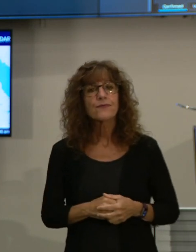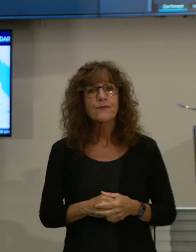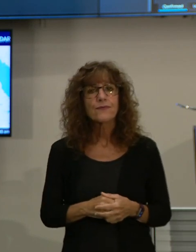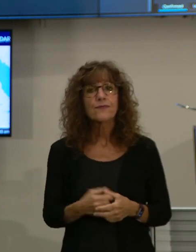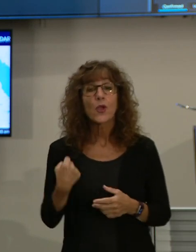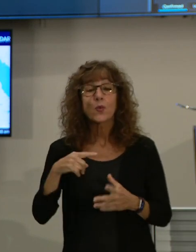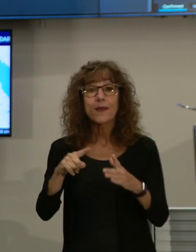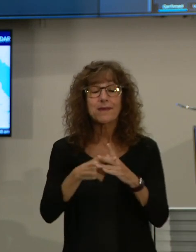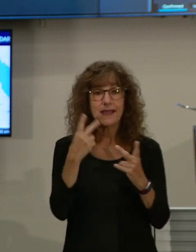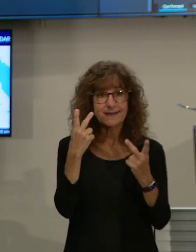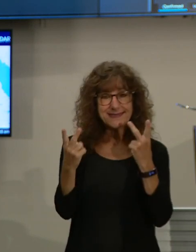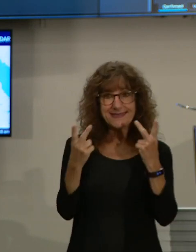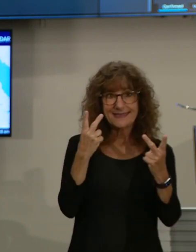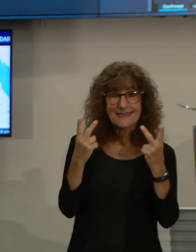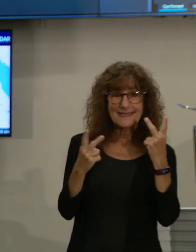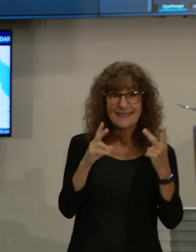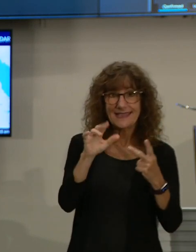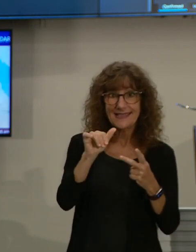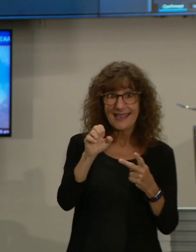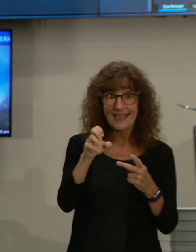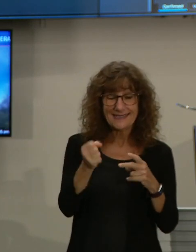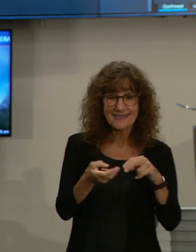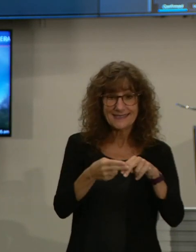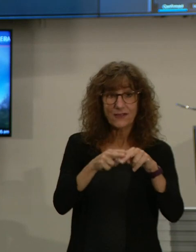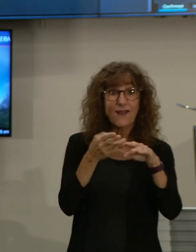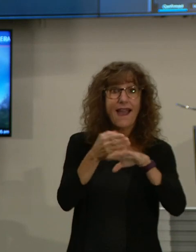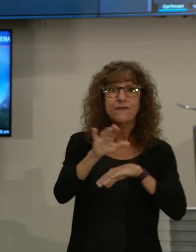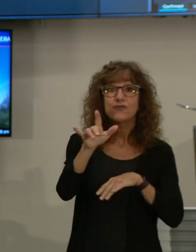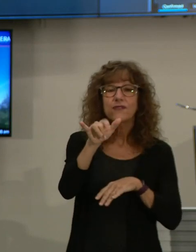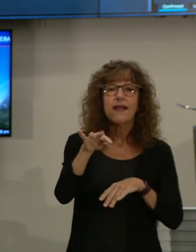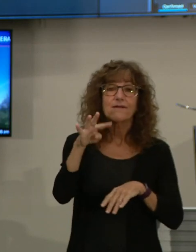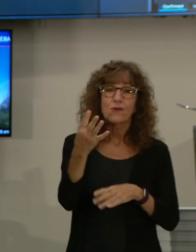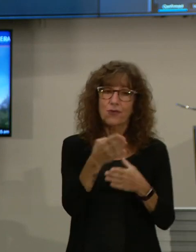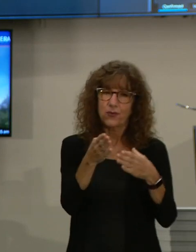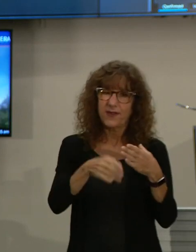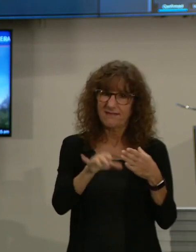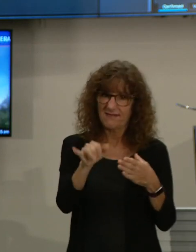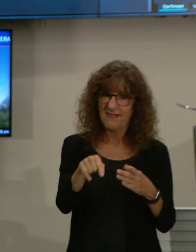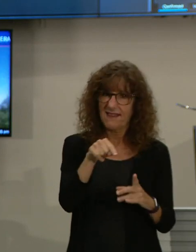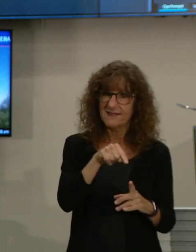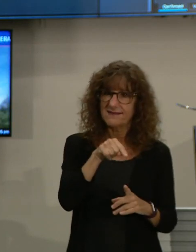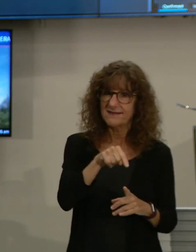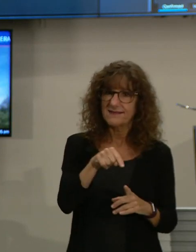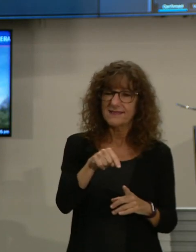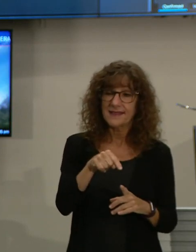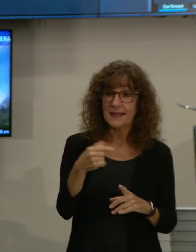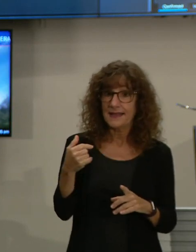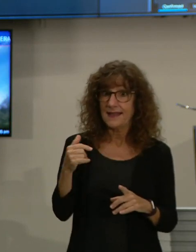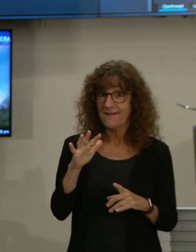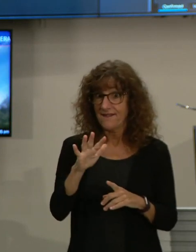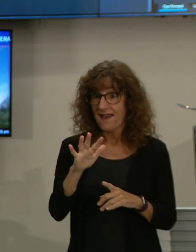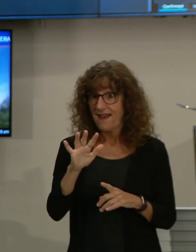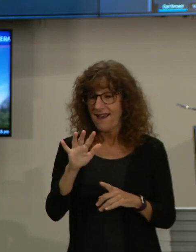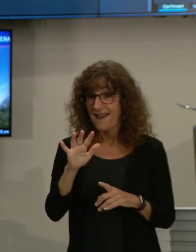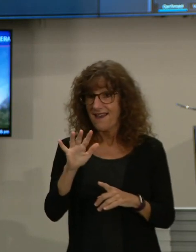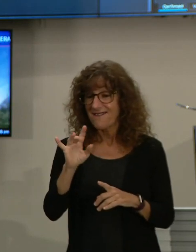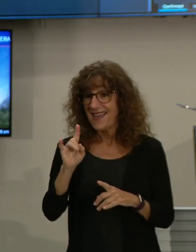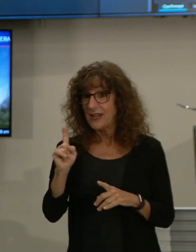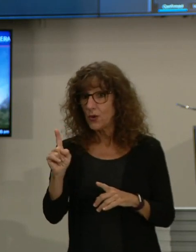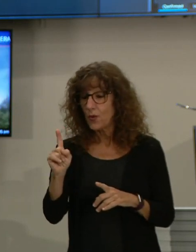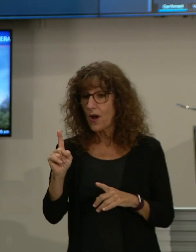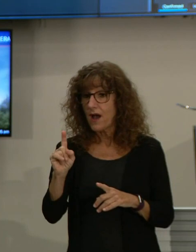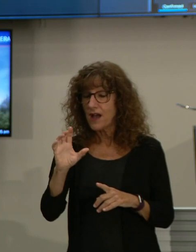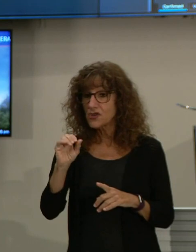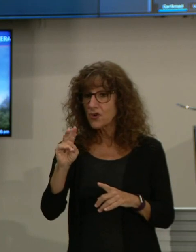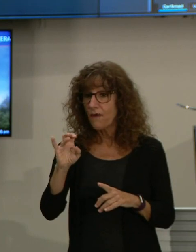We began seeing the cases increase after July 4th weekend. We went from 581 new COVID